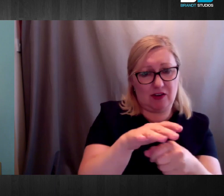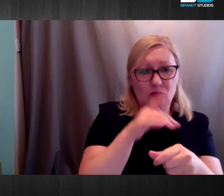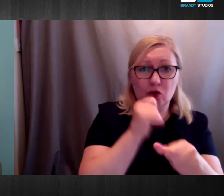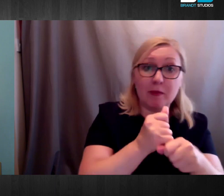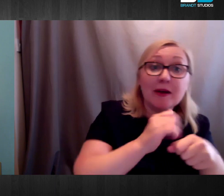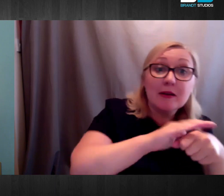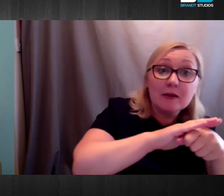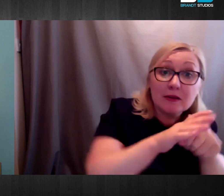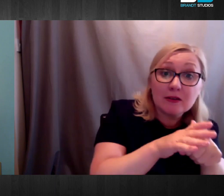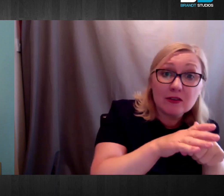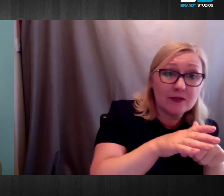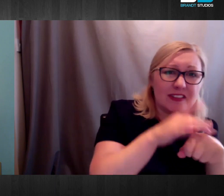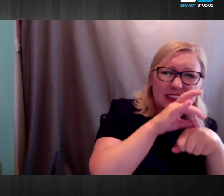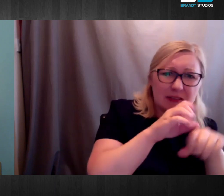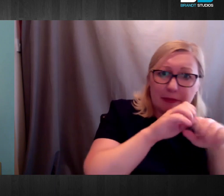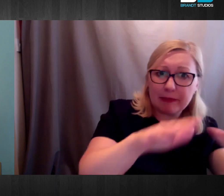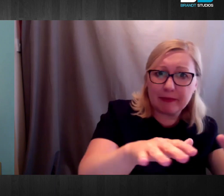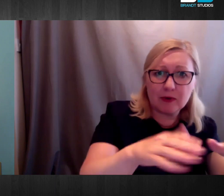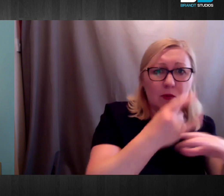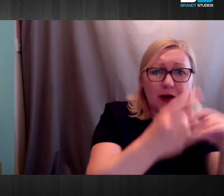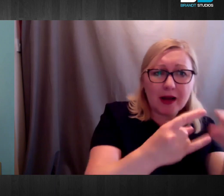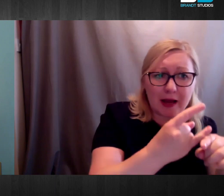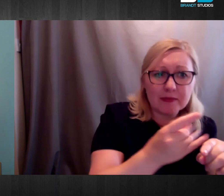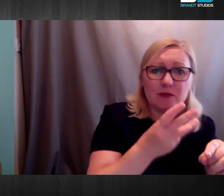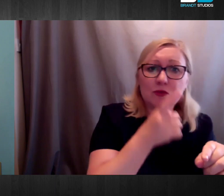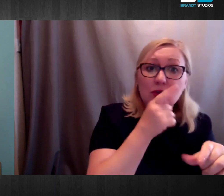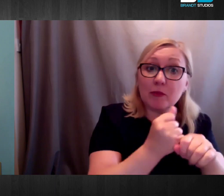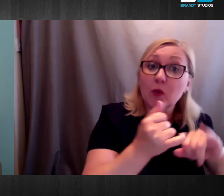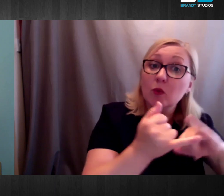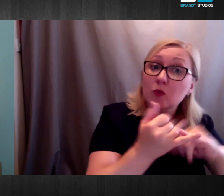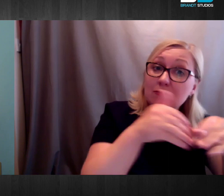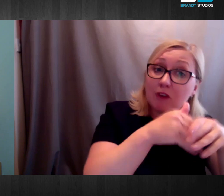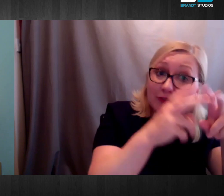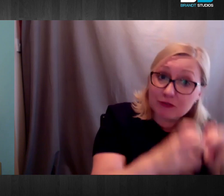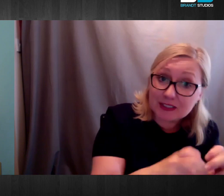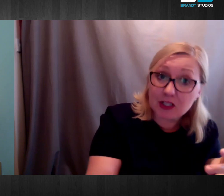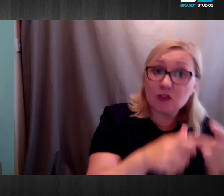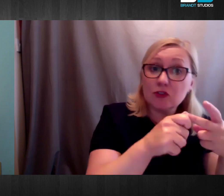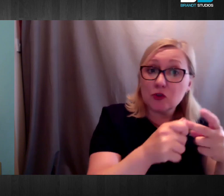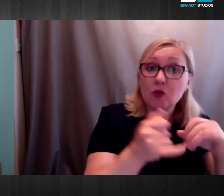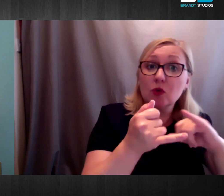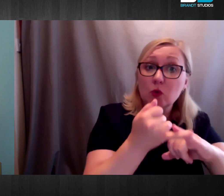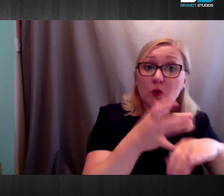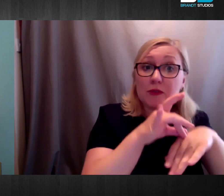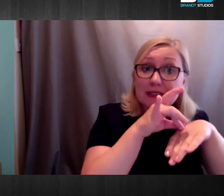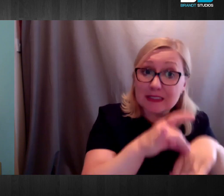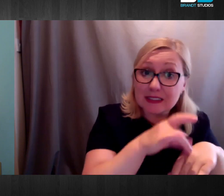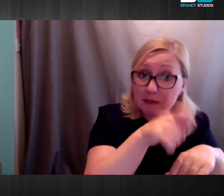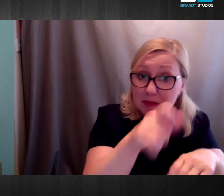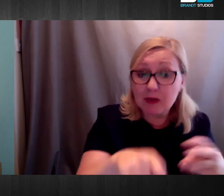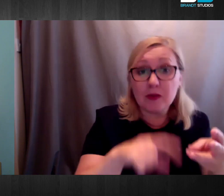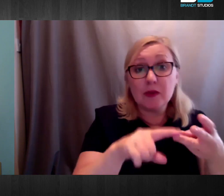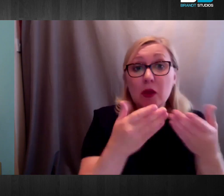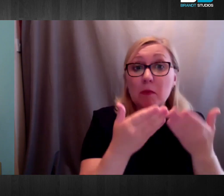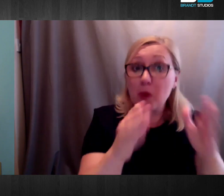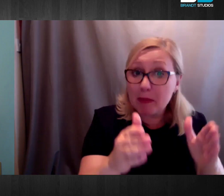researcher perspective, the public perspective, the patient perspective, research charities, and the research funder. And